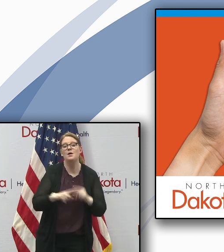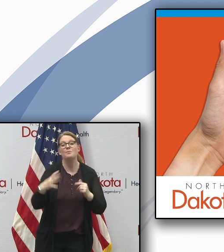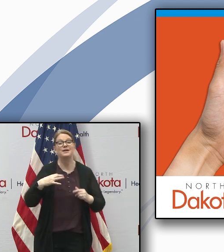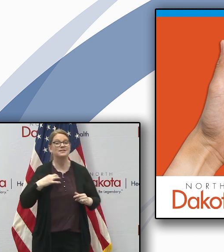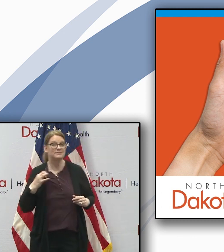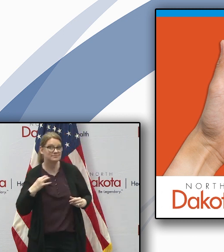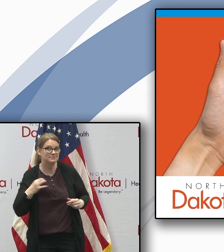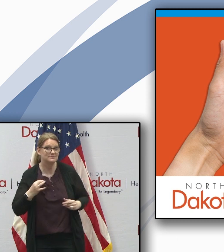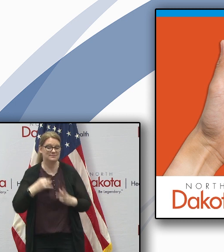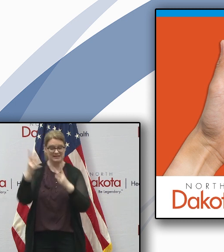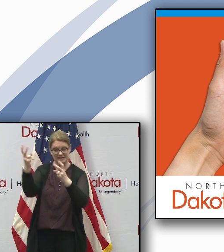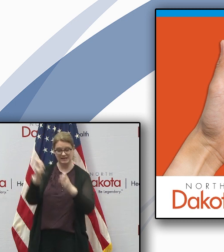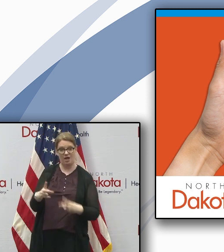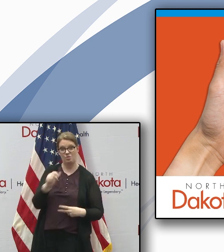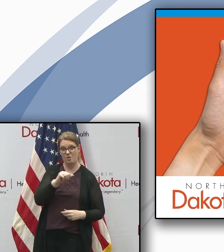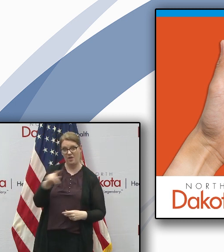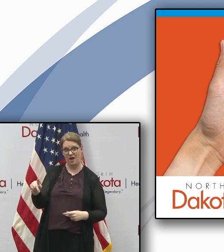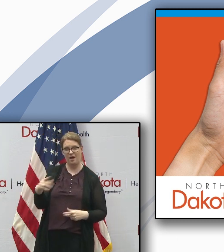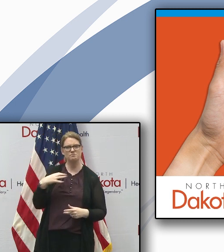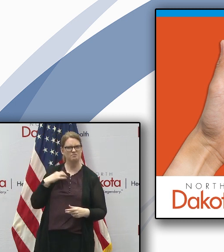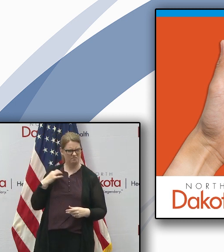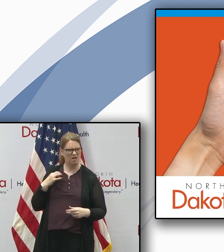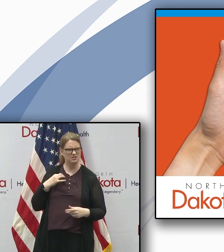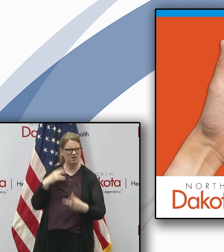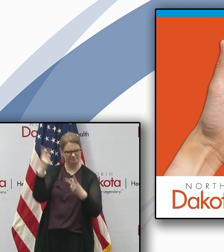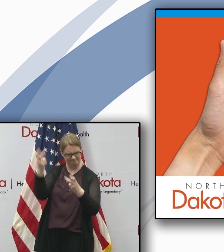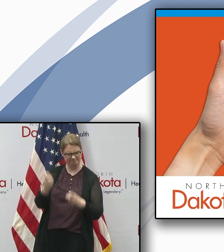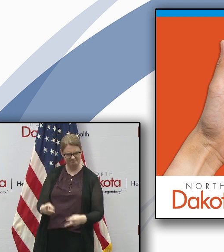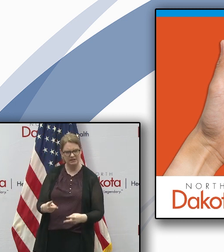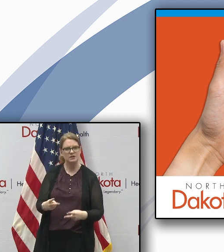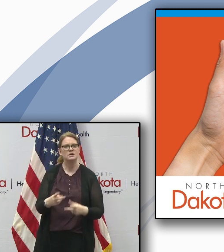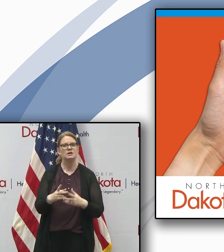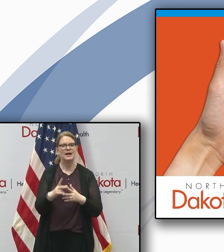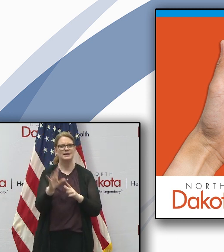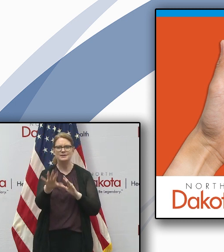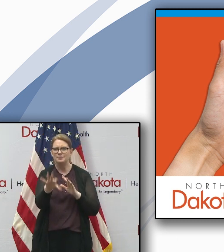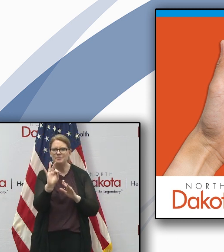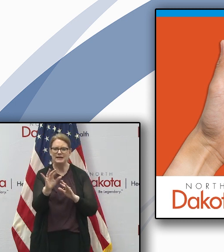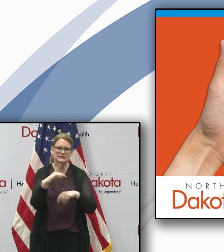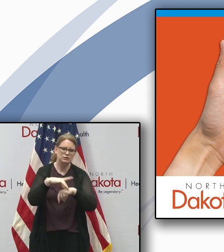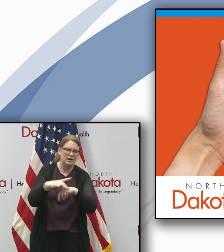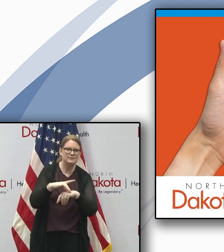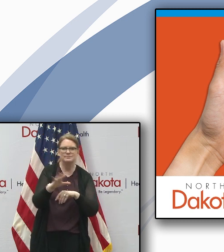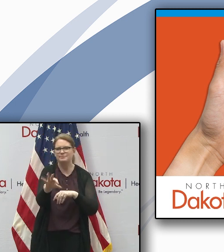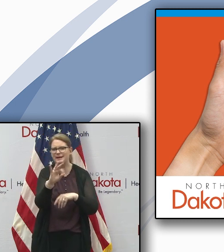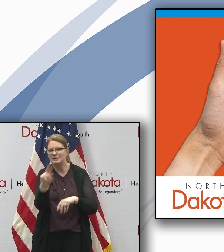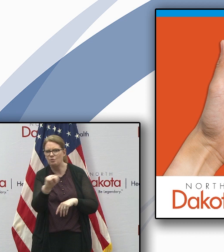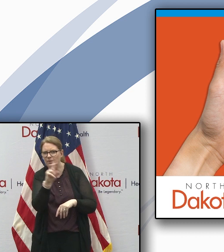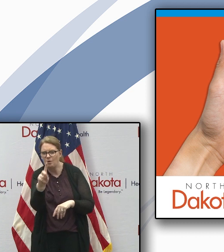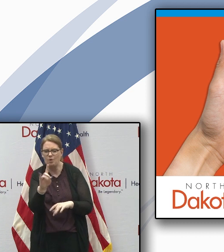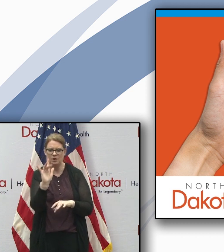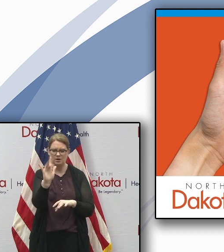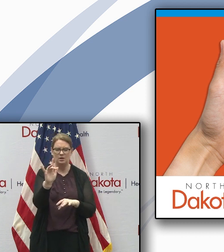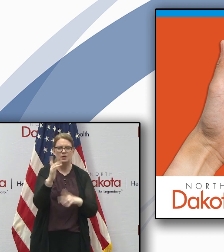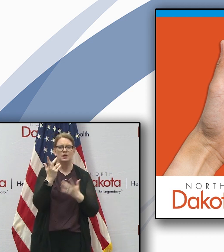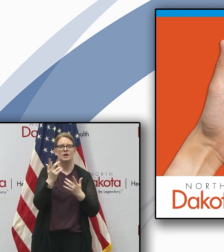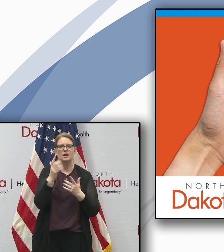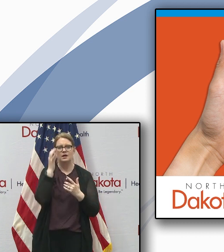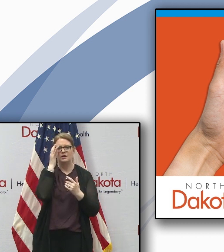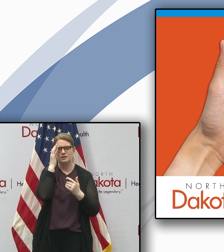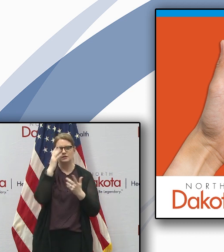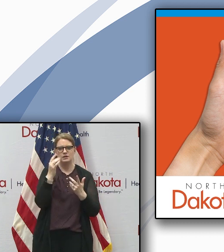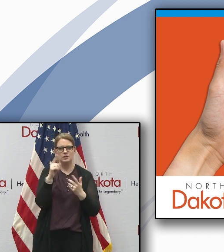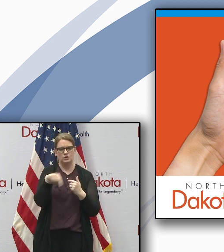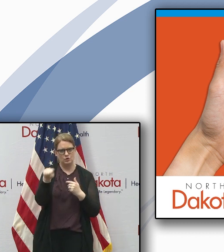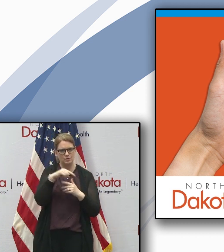in, downloads the app, and then you can interact. You select your geography, select the state of North Dakota. You interact with the app, and